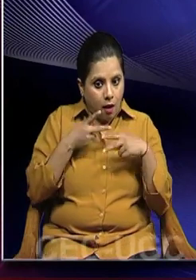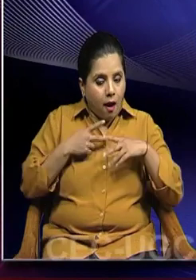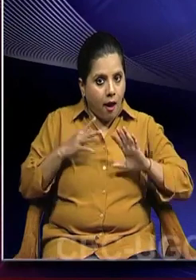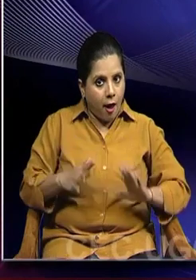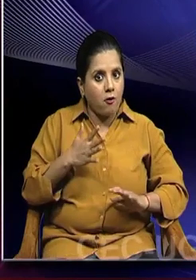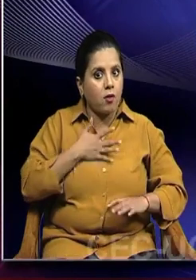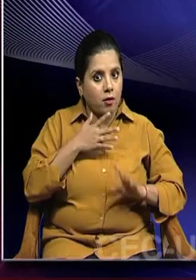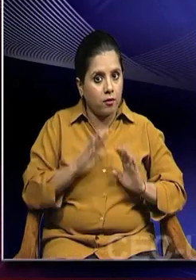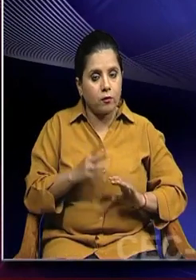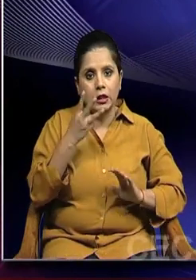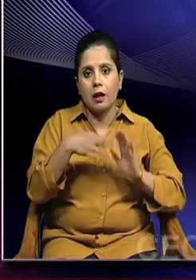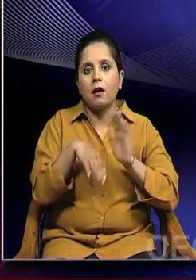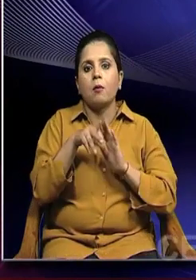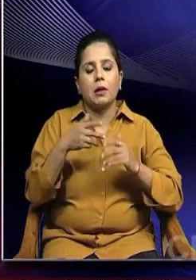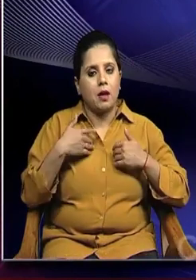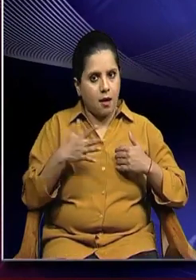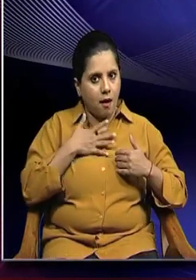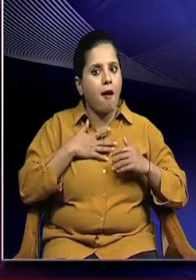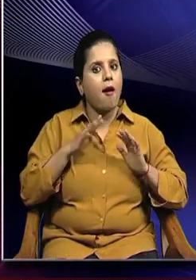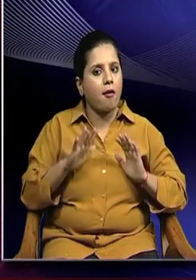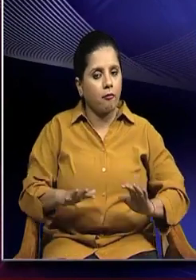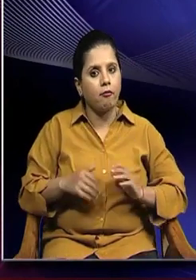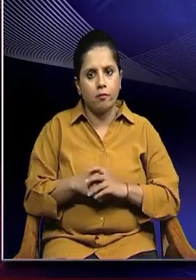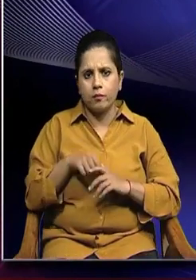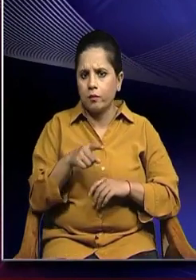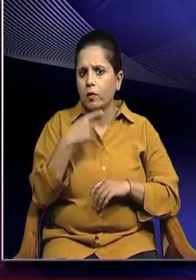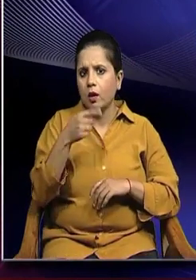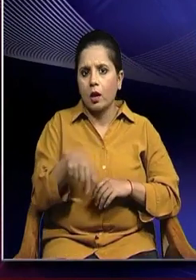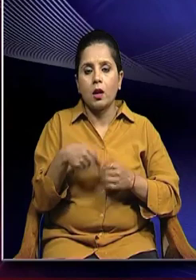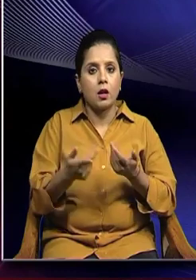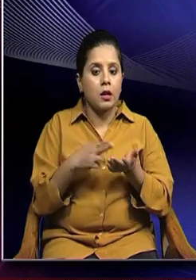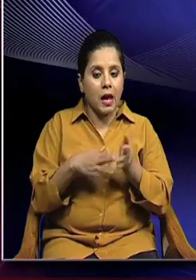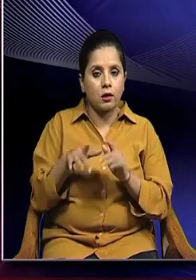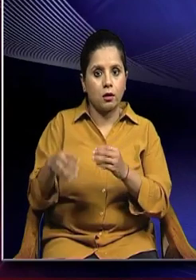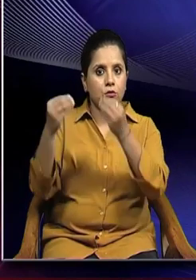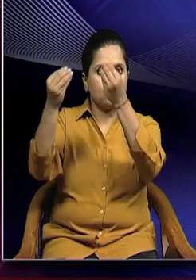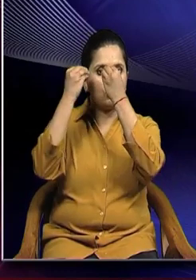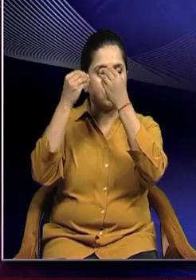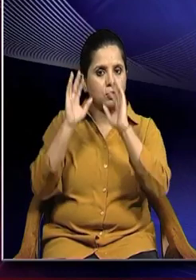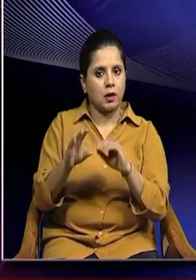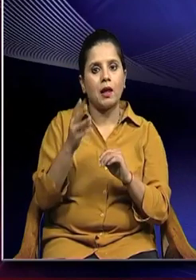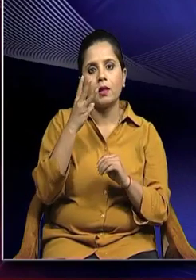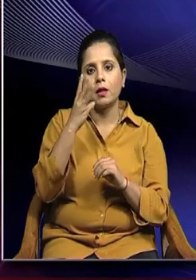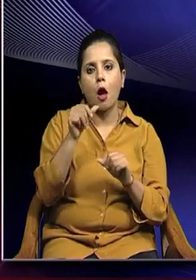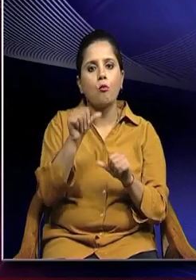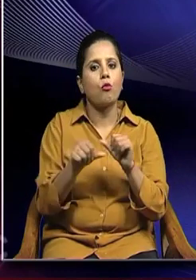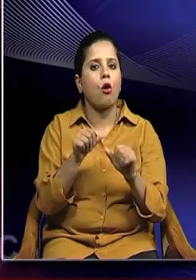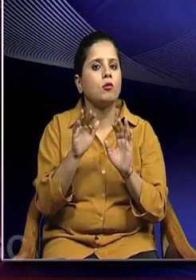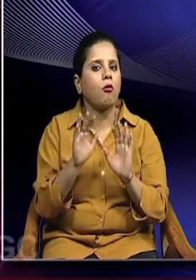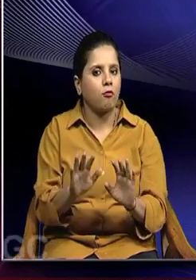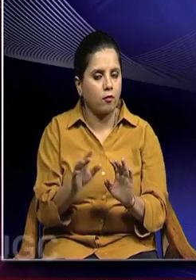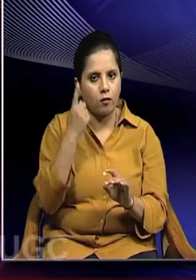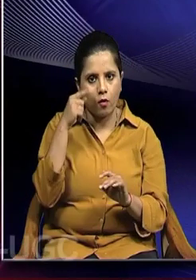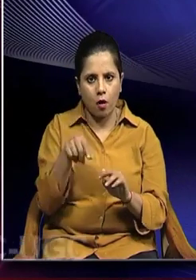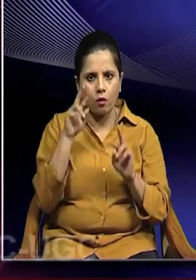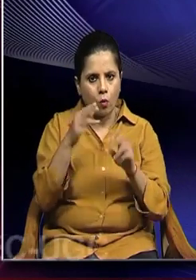three different levels of existence, and it says that the nature teaches us that there are three processes